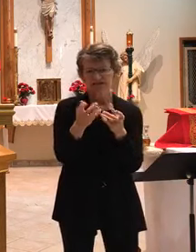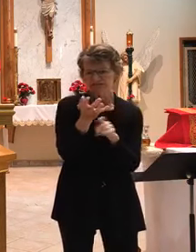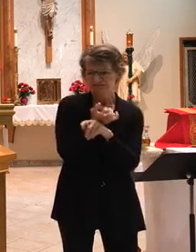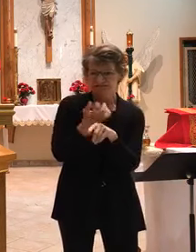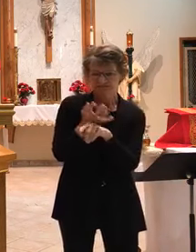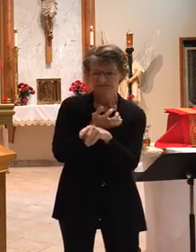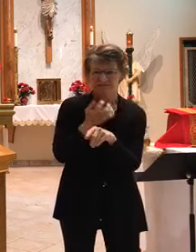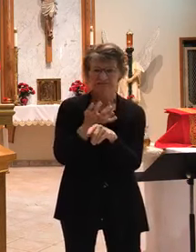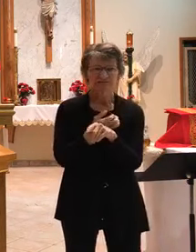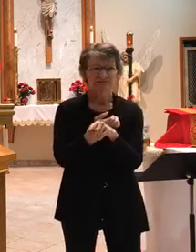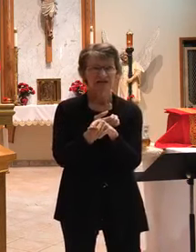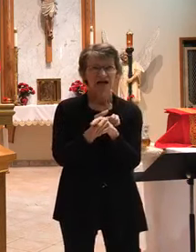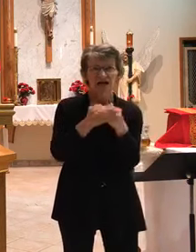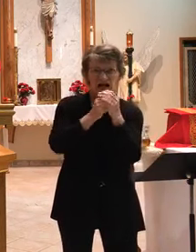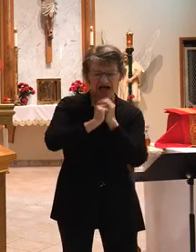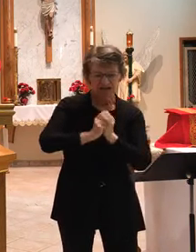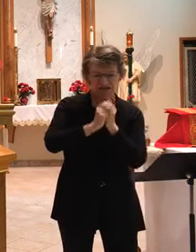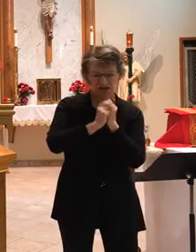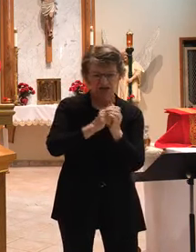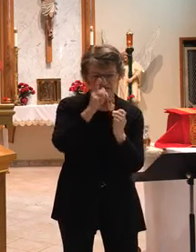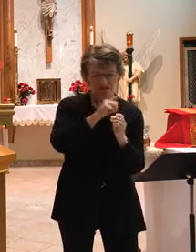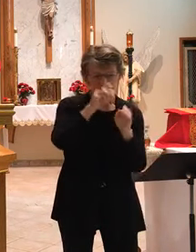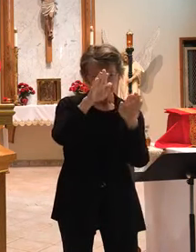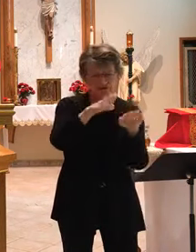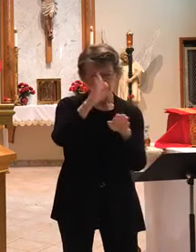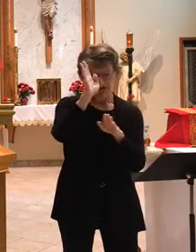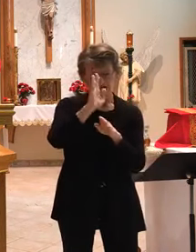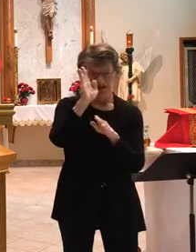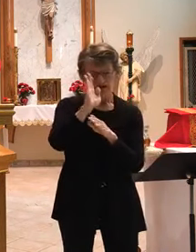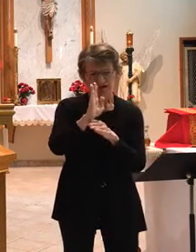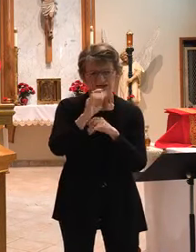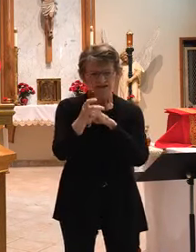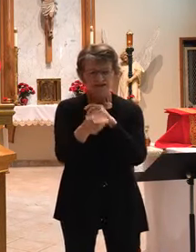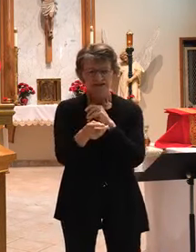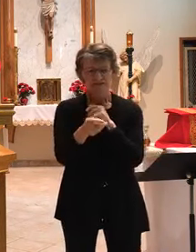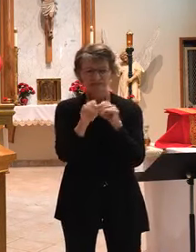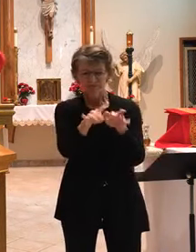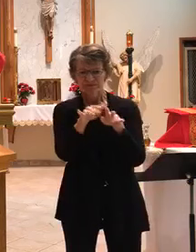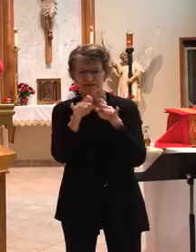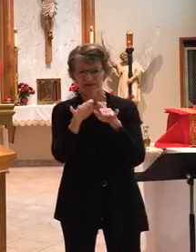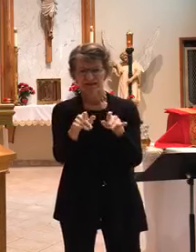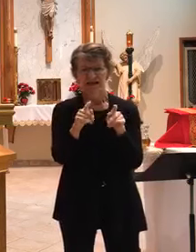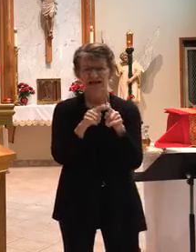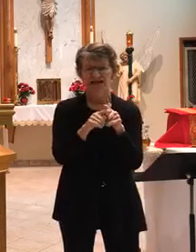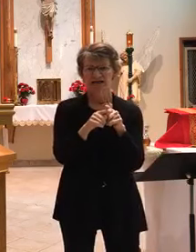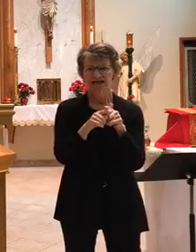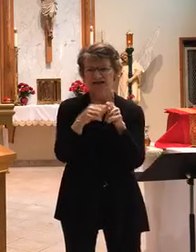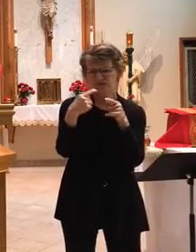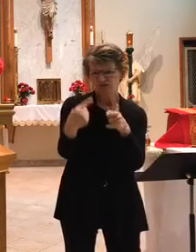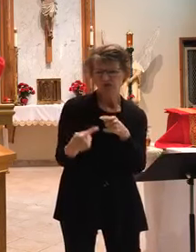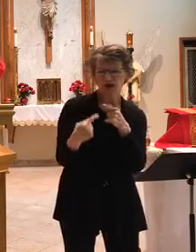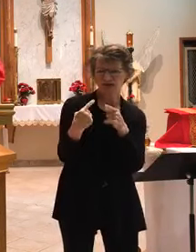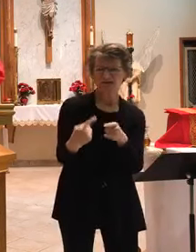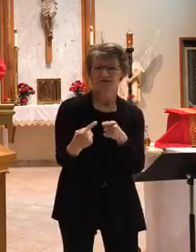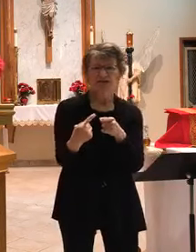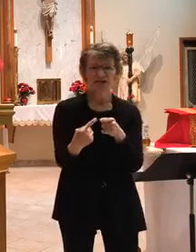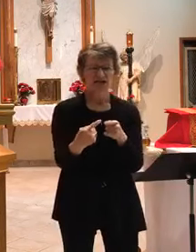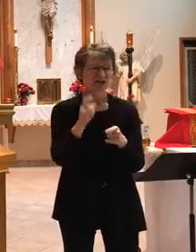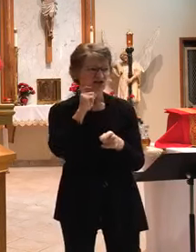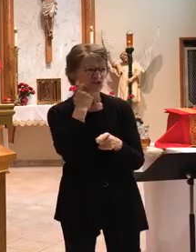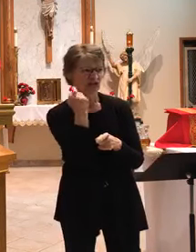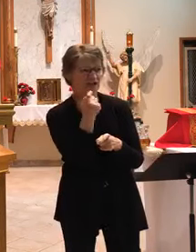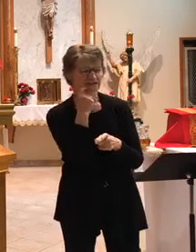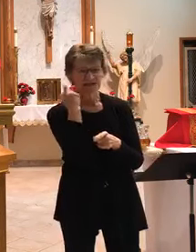licentiousness, idolatry, sorcery, enmity, strife,